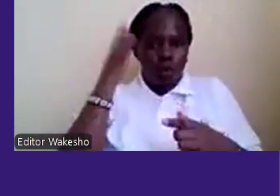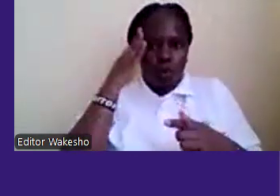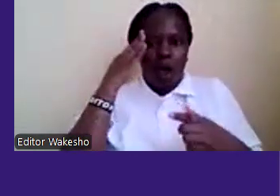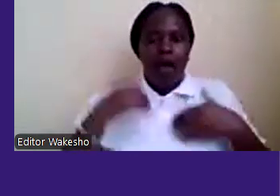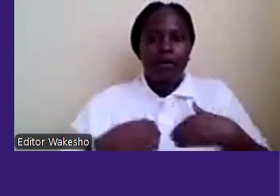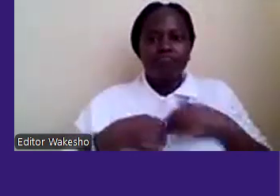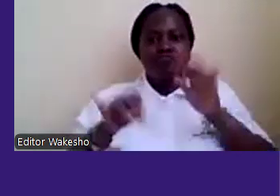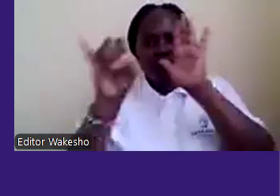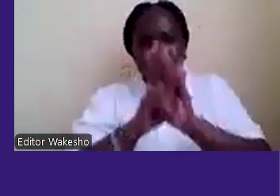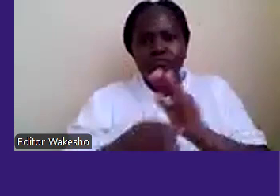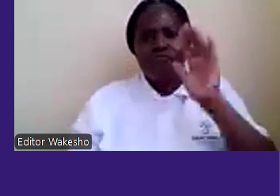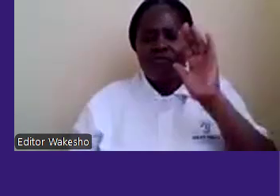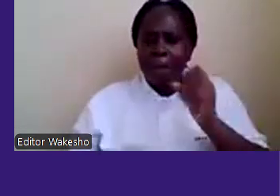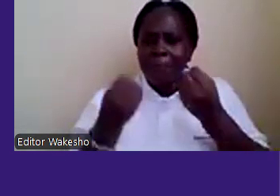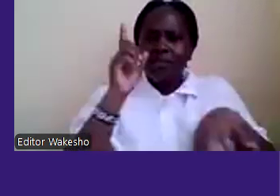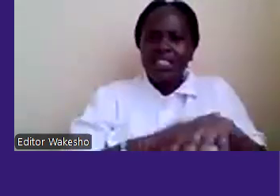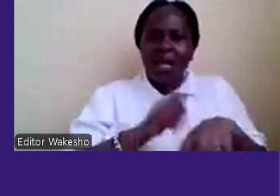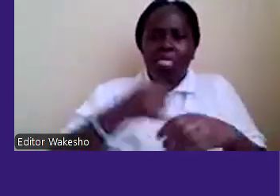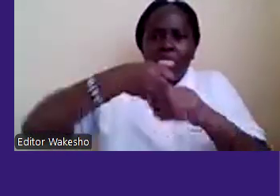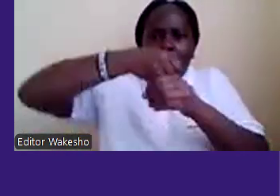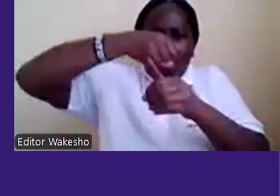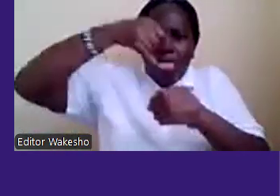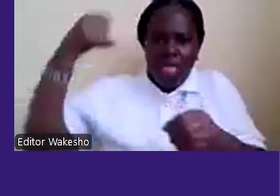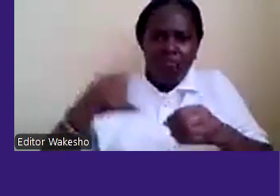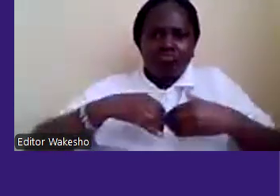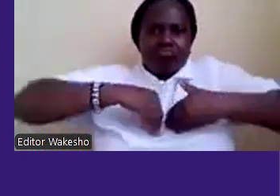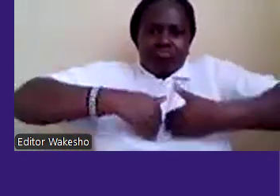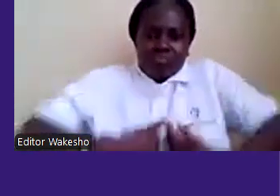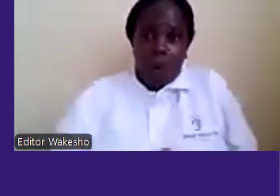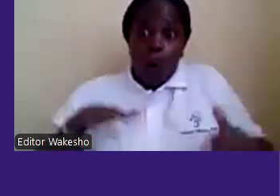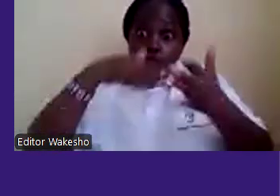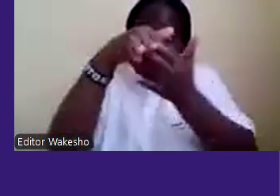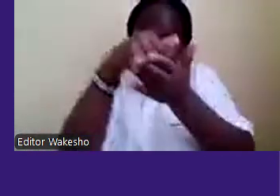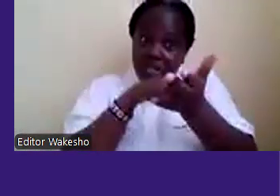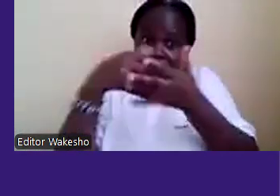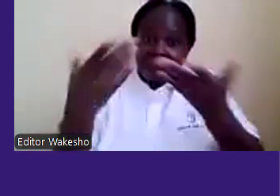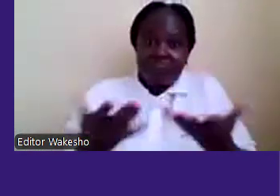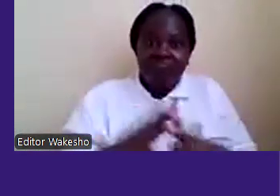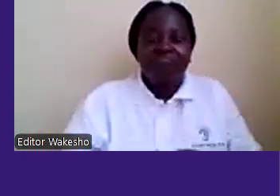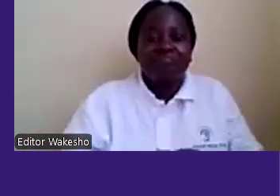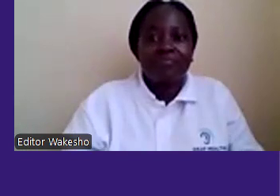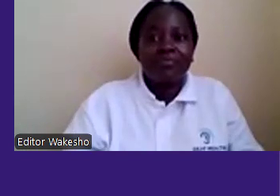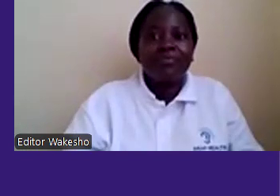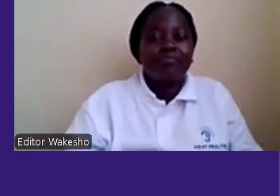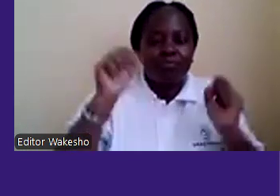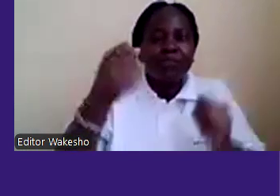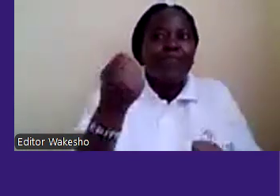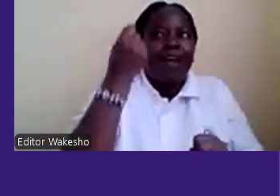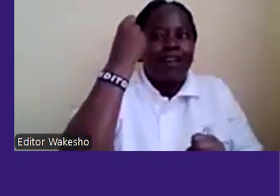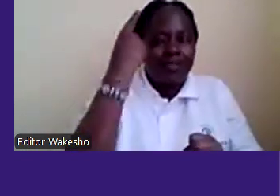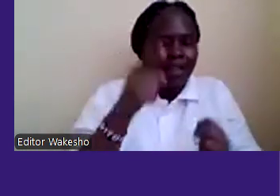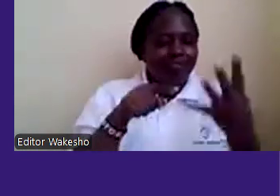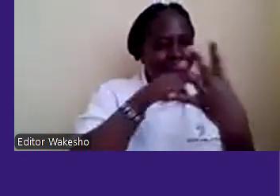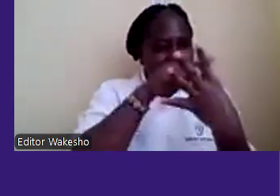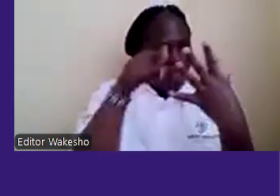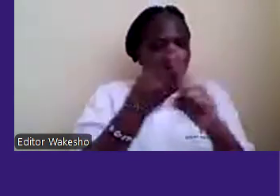losing weight without trying, feeling tired or weak. And again, I think we can understand where this comes from because glucose